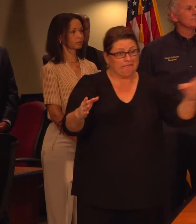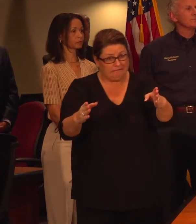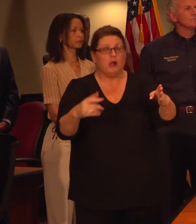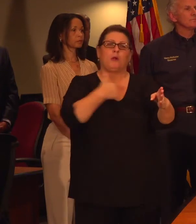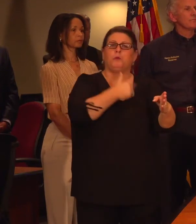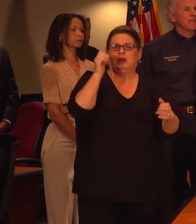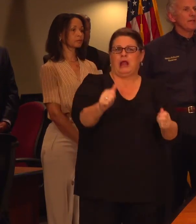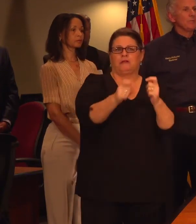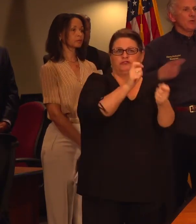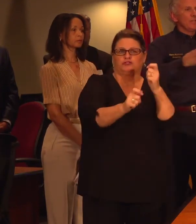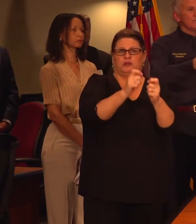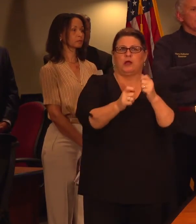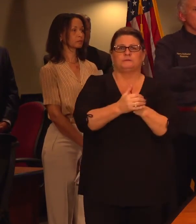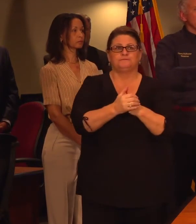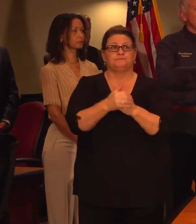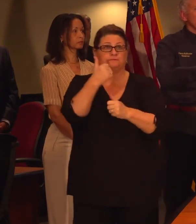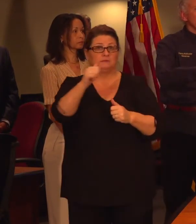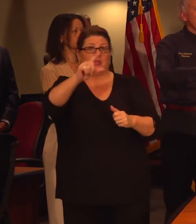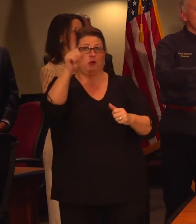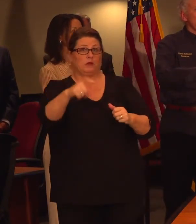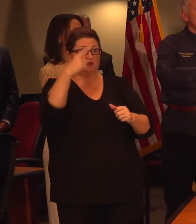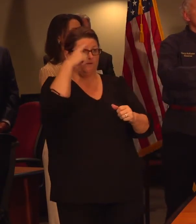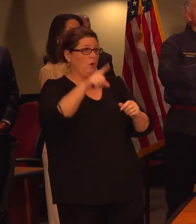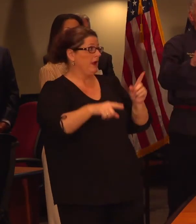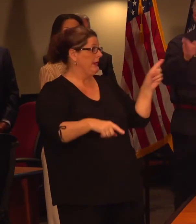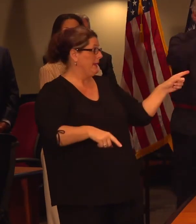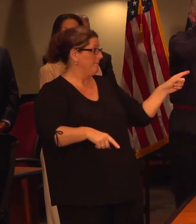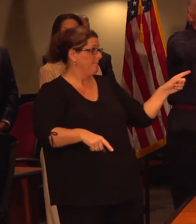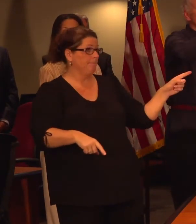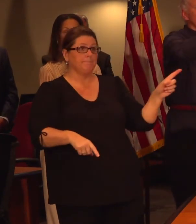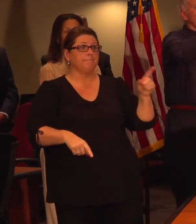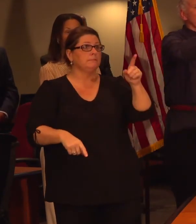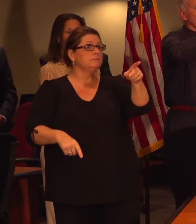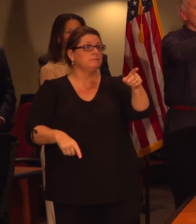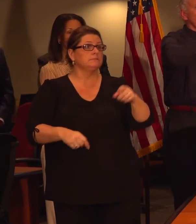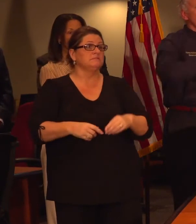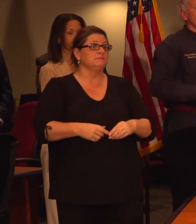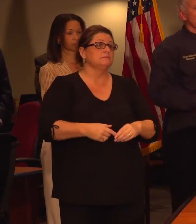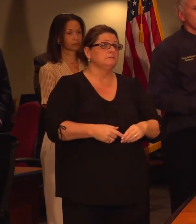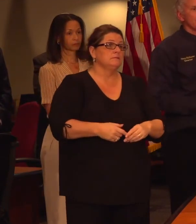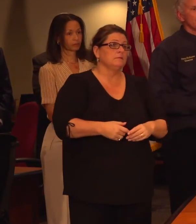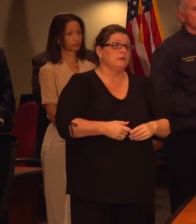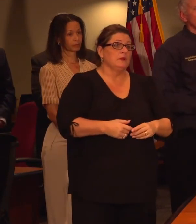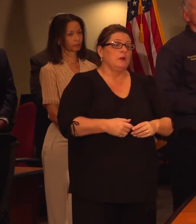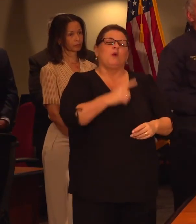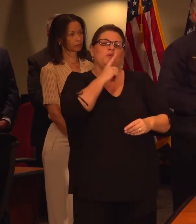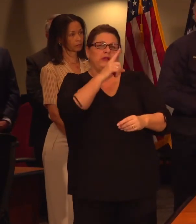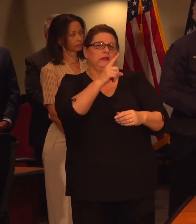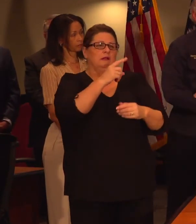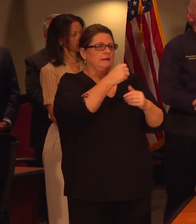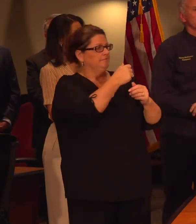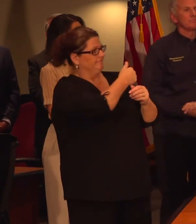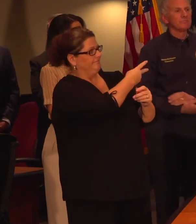needs. Any more questions for the general? The 35. Right here. Go ahead, Sean. Well, it's actually sort of a joint question. We're